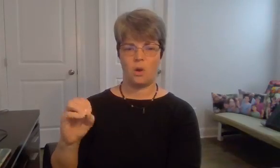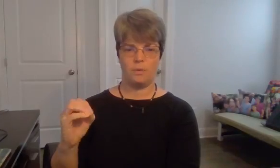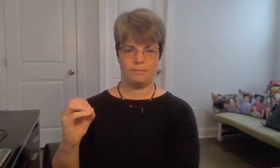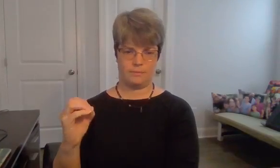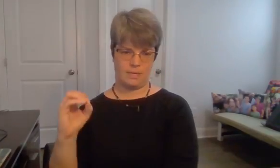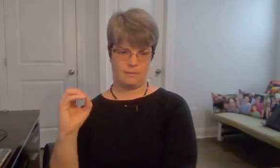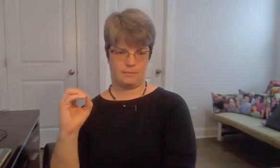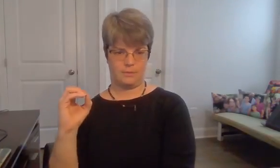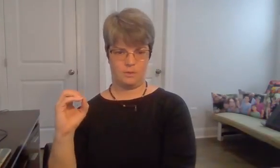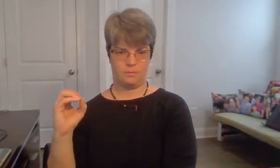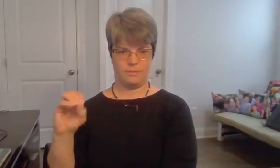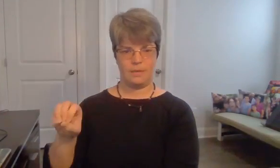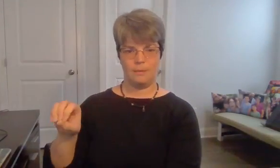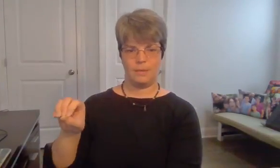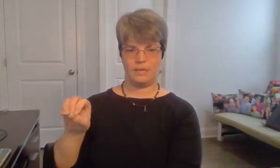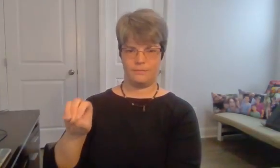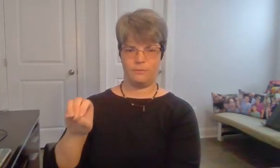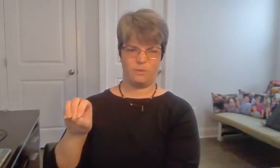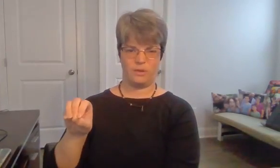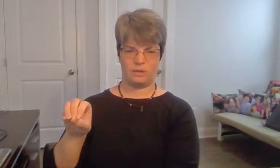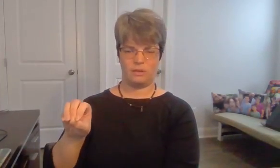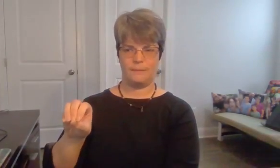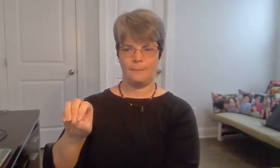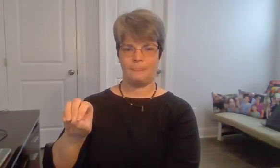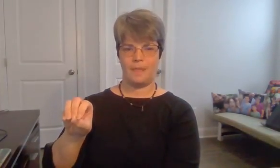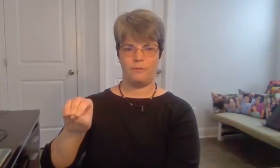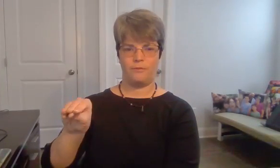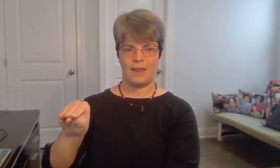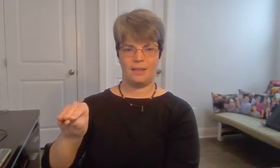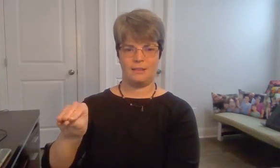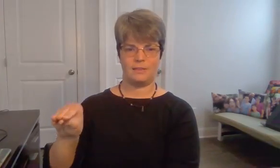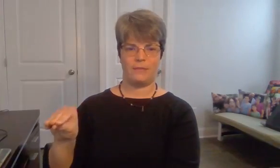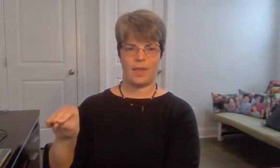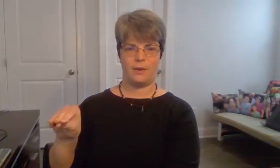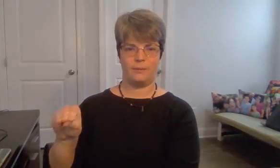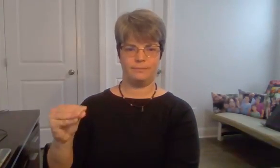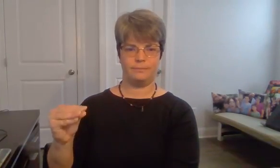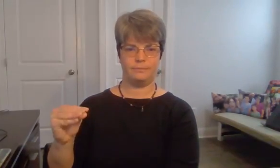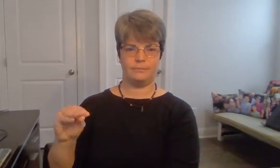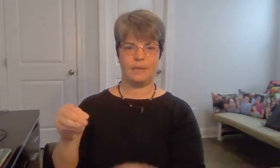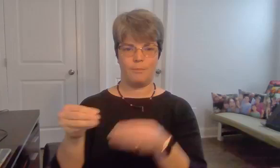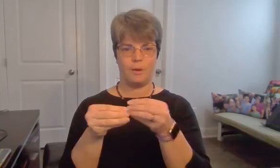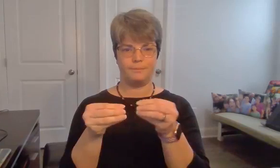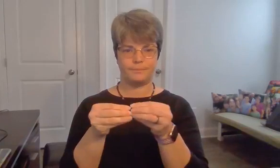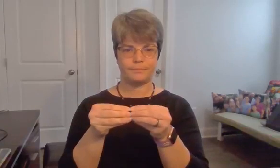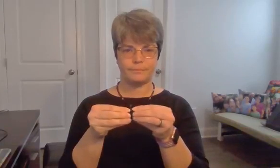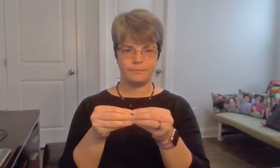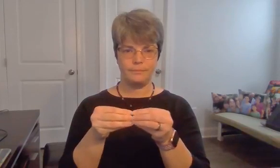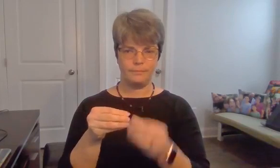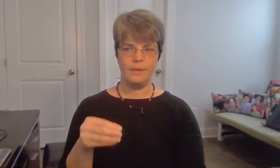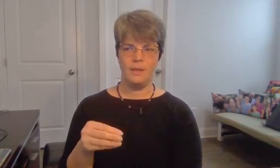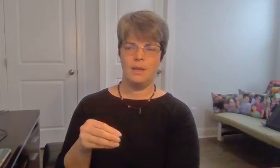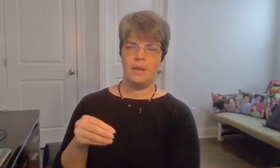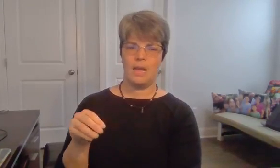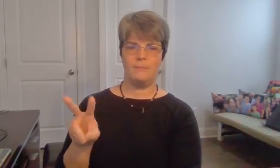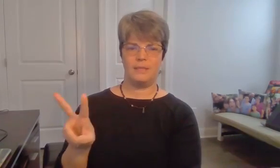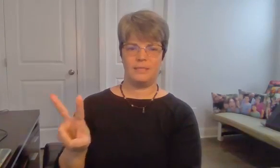O, right? It's O, but it's forward generally. If you flatten it, that's a flat O, like more. This is a